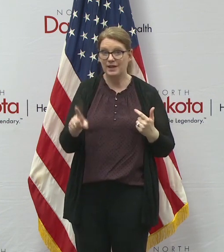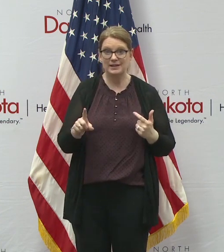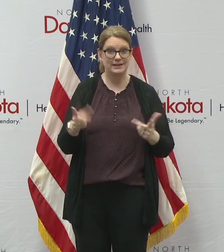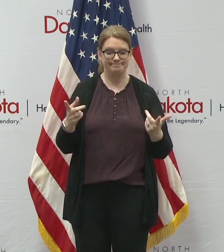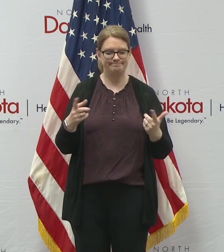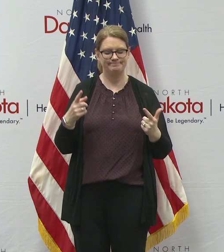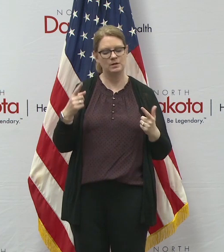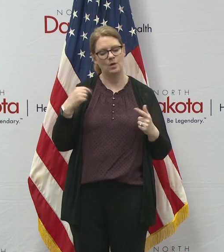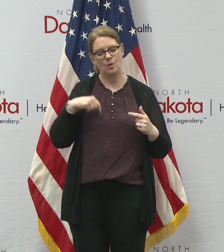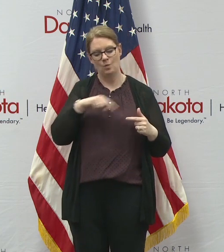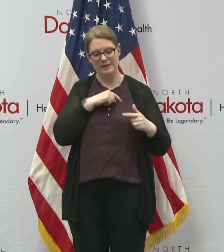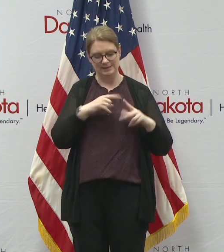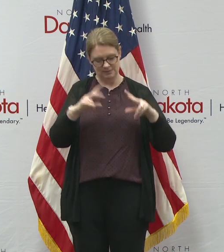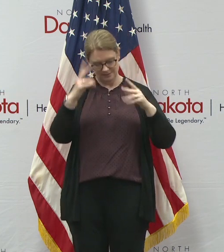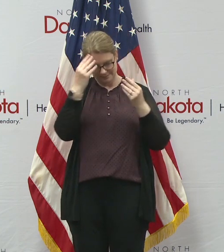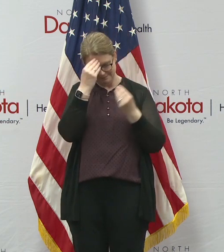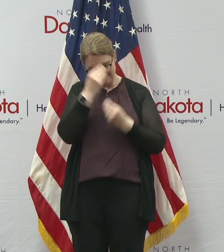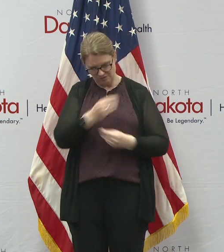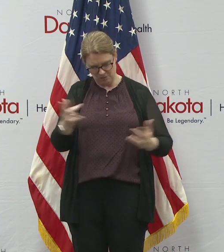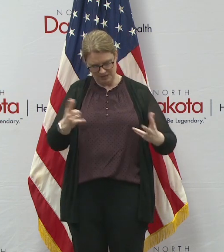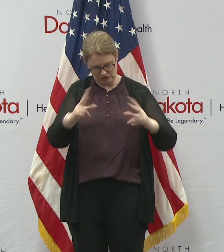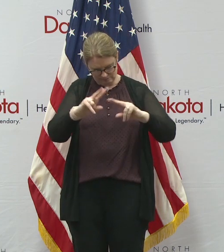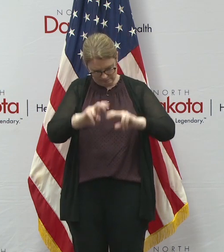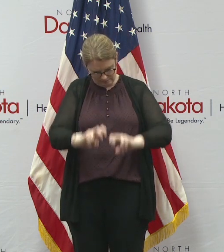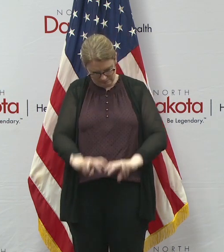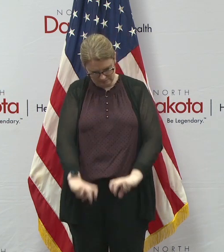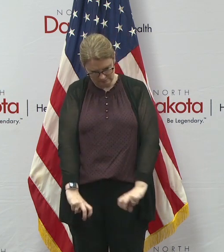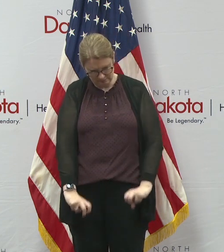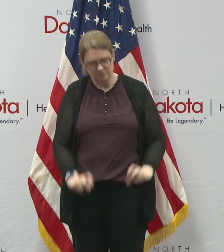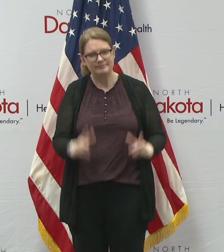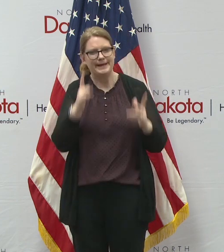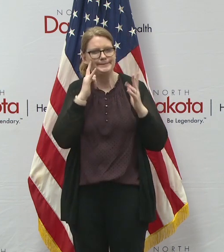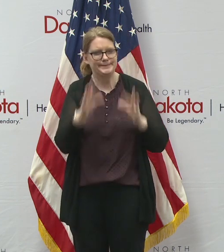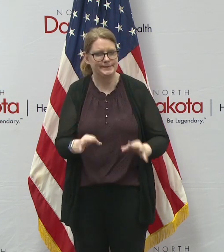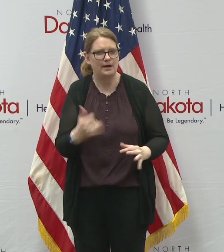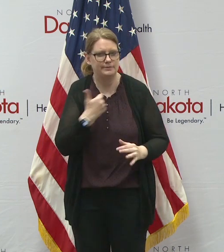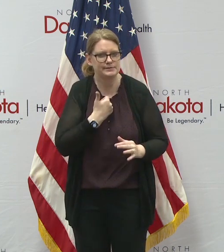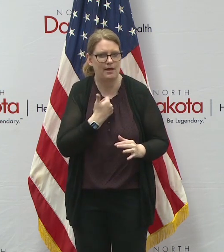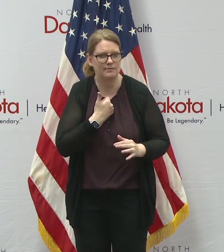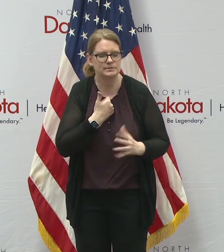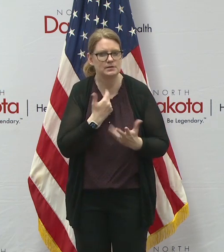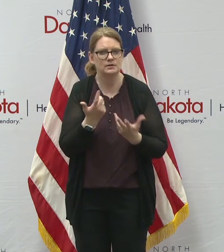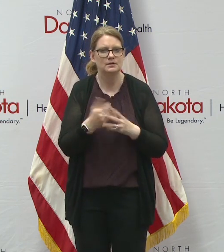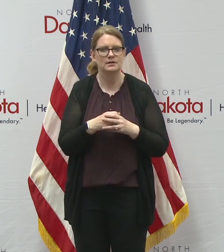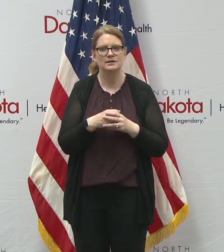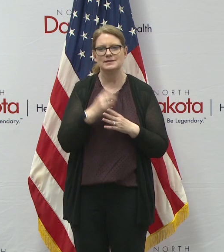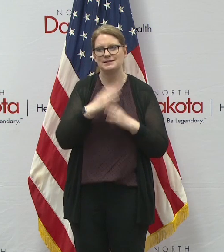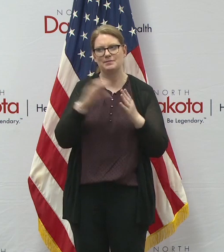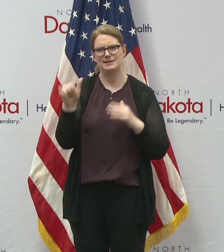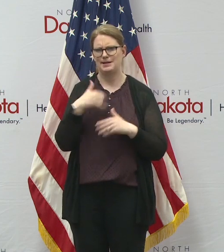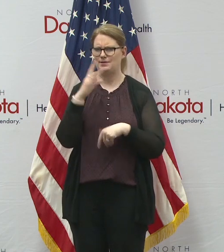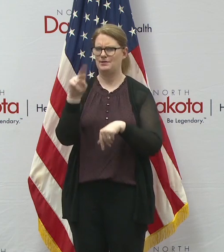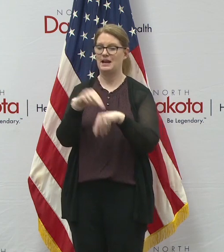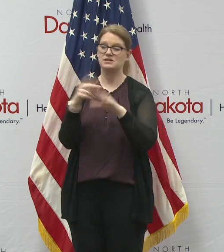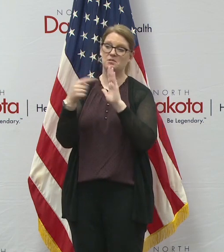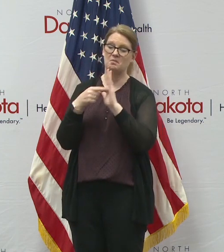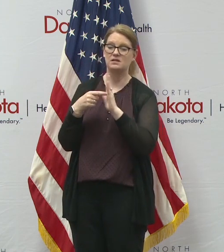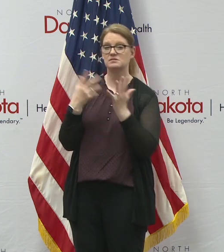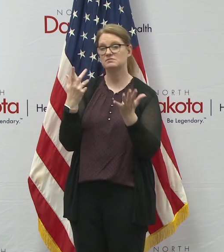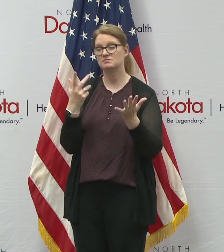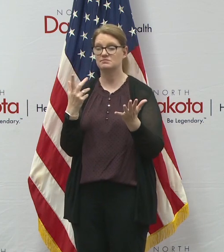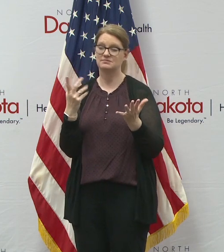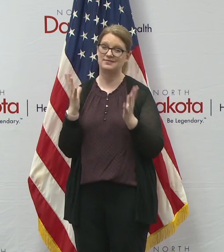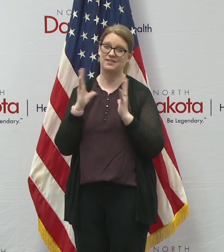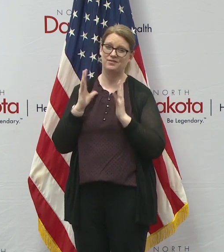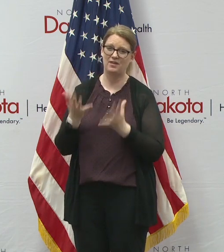our own decisions here in North Dakota with our own on the ground truth. But some of these other national models are helpful, but the ones that are